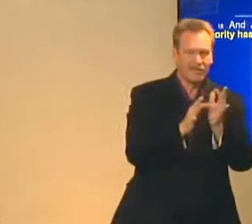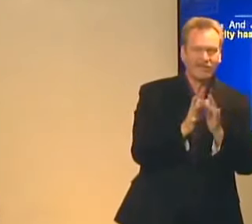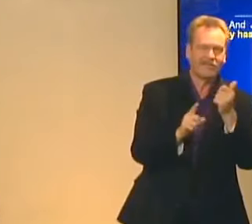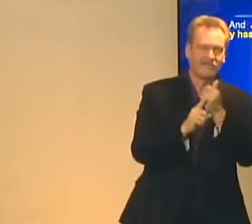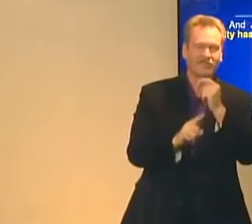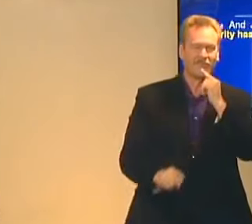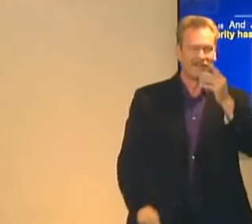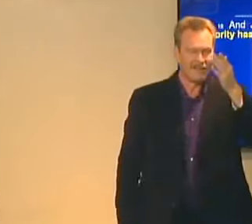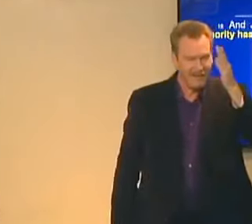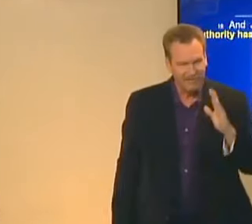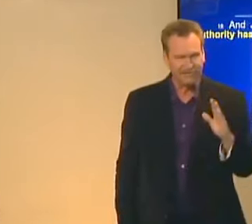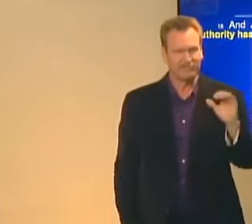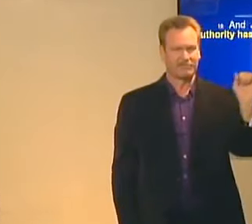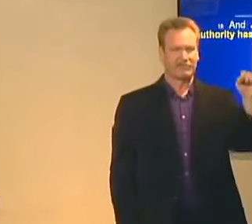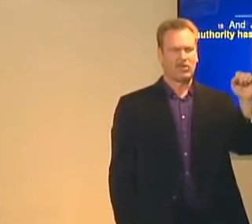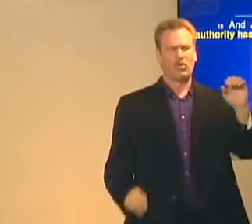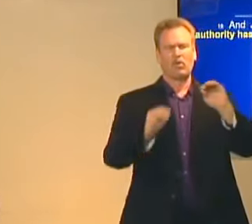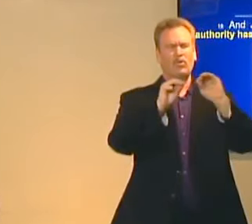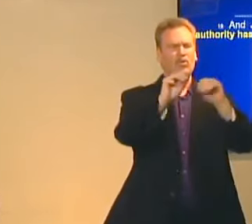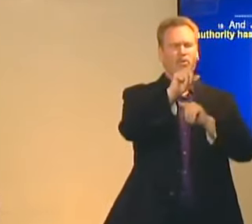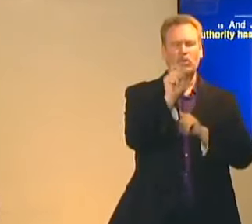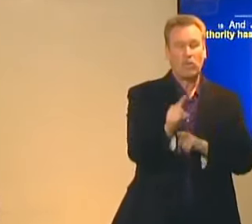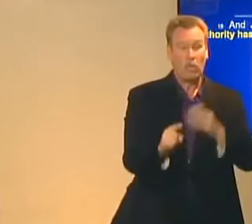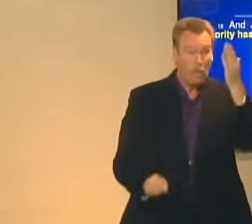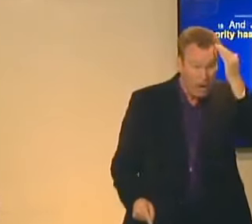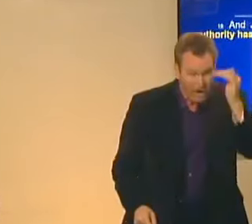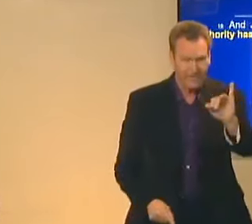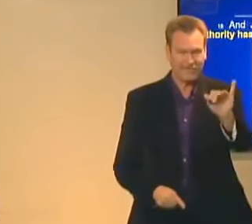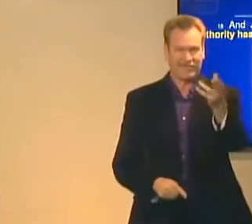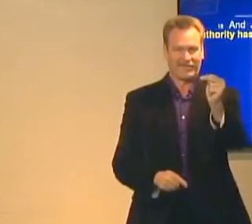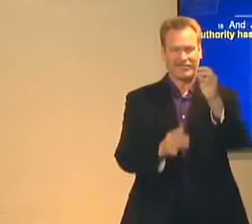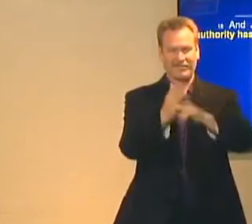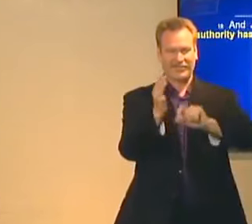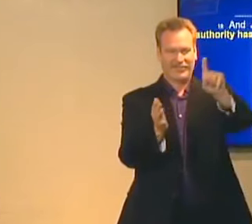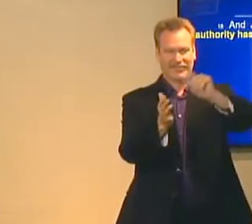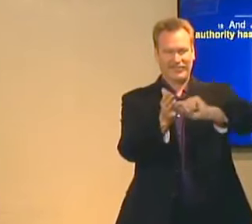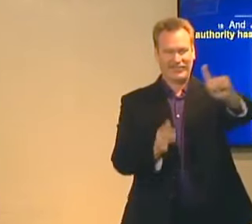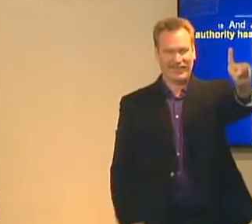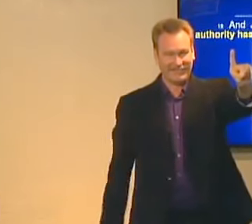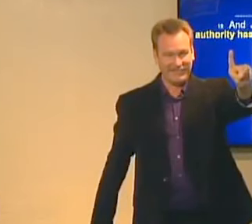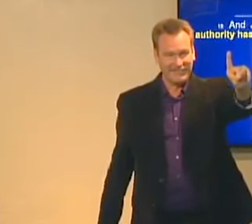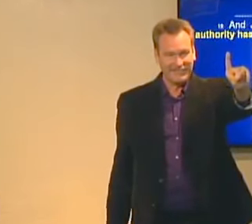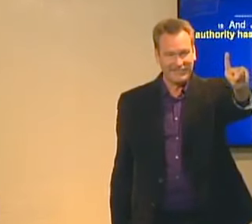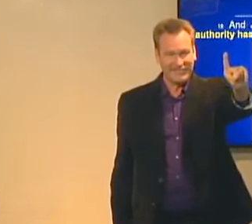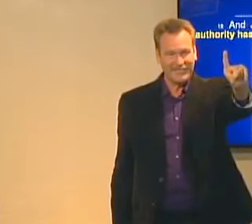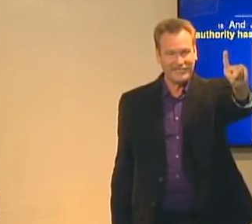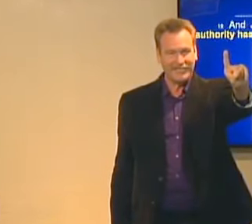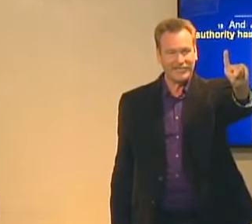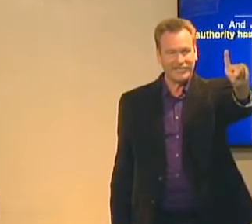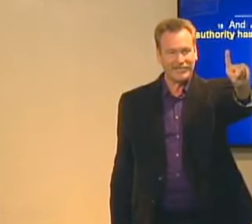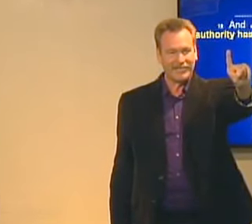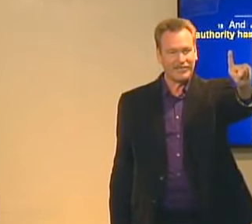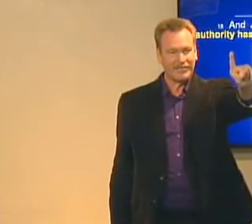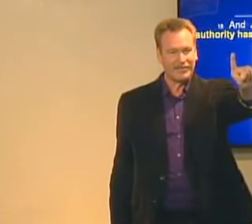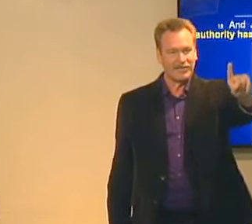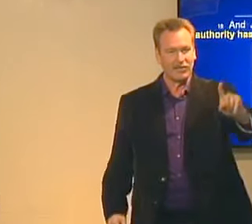We need to. As Christians. Believe that he is. Son of God. we need to have no question in our mind. First John. Chapter